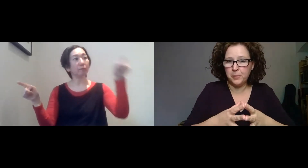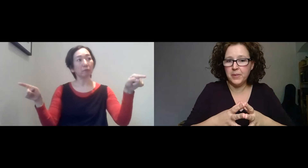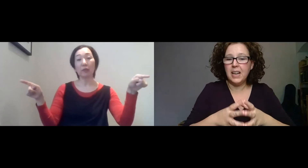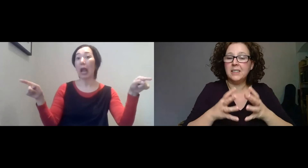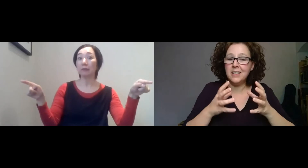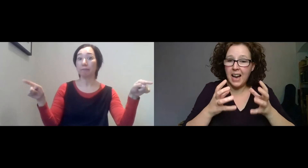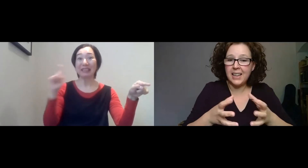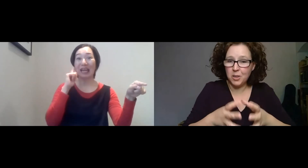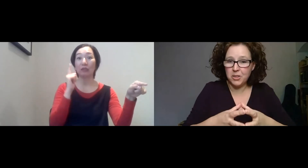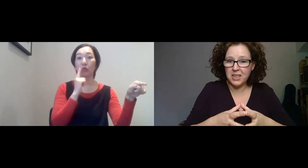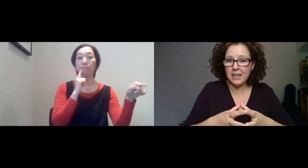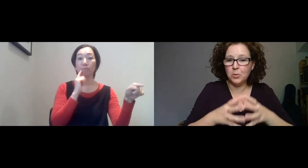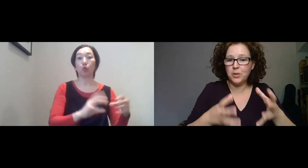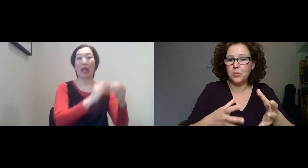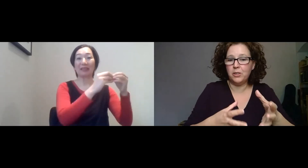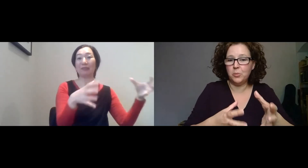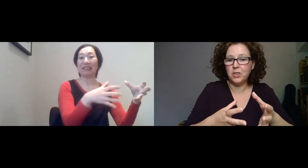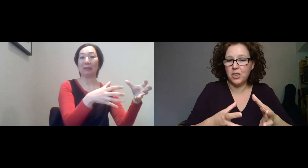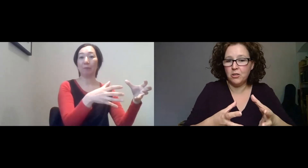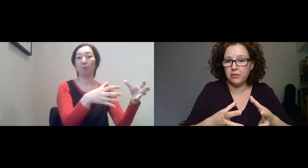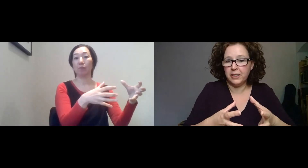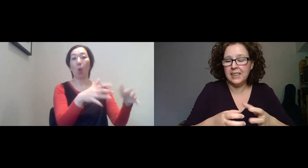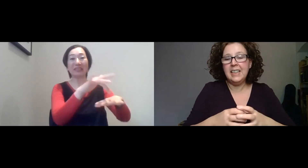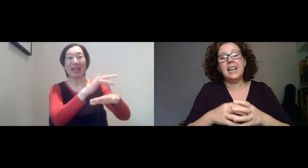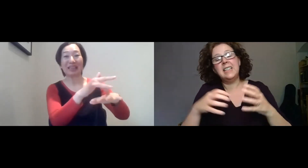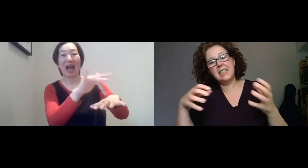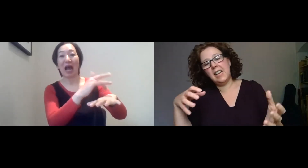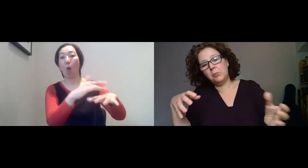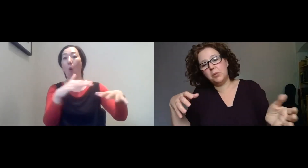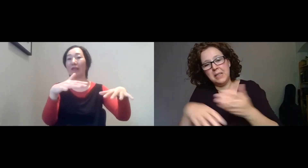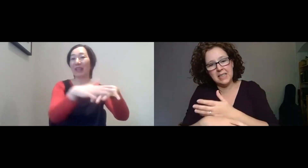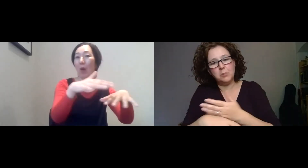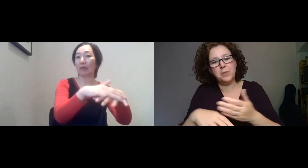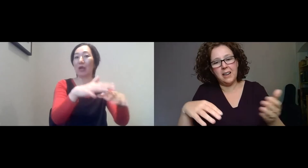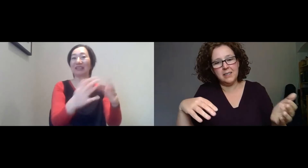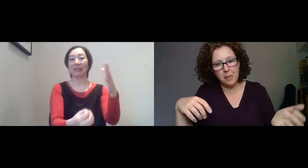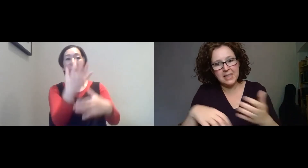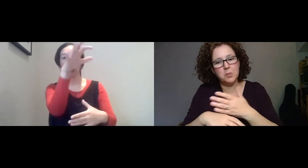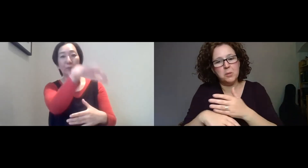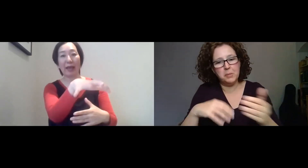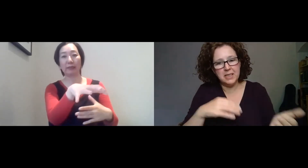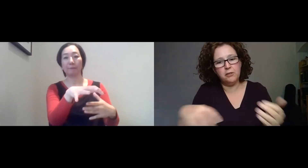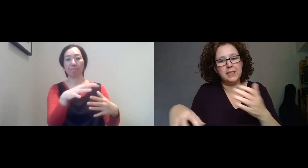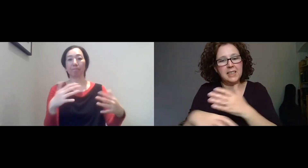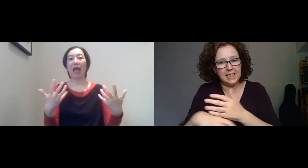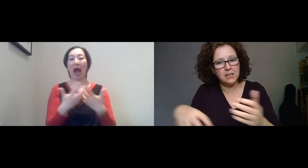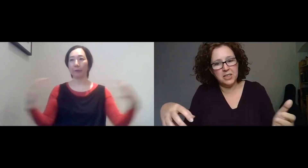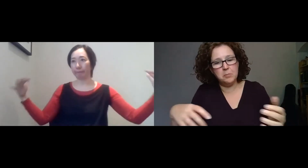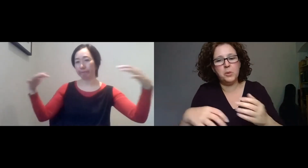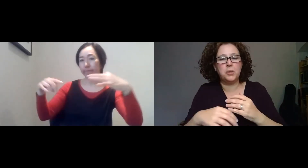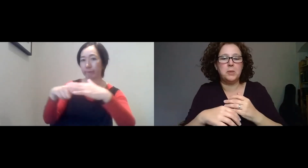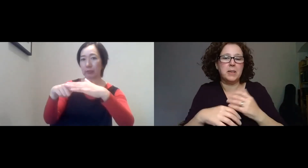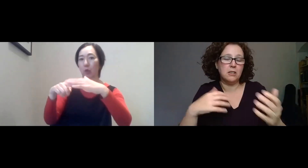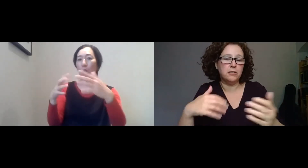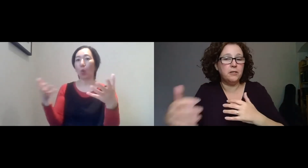people, and that I, Chisato, was the one who was in charge of it. And he helped mediate that message between myself and the creative